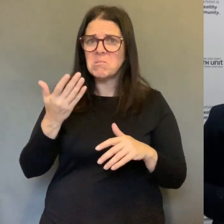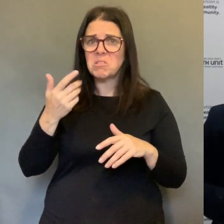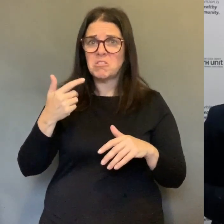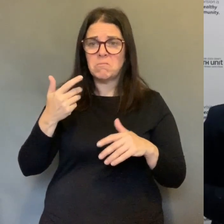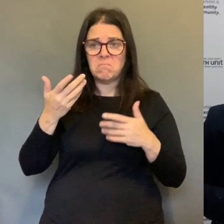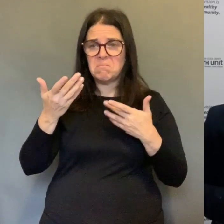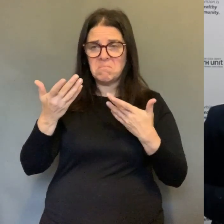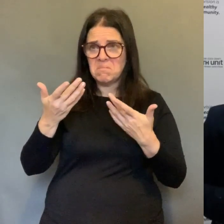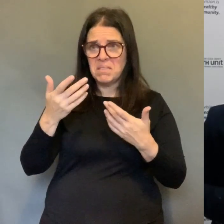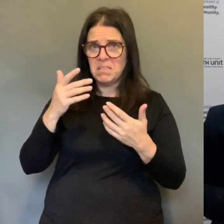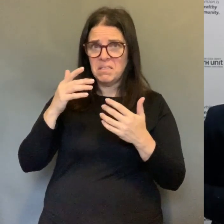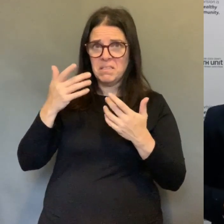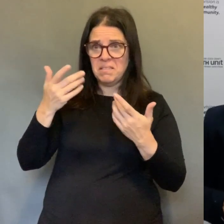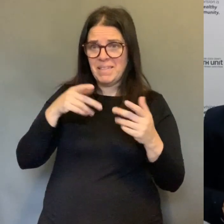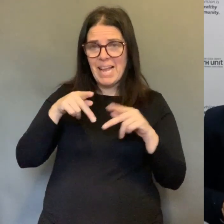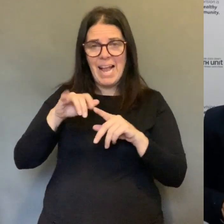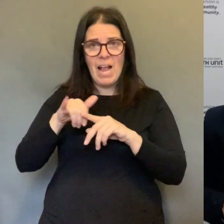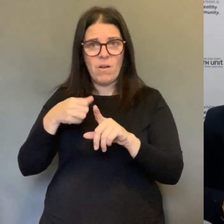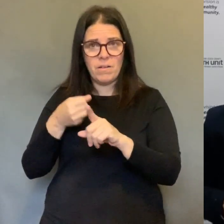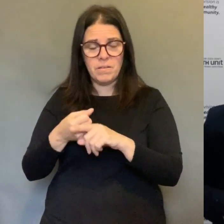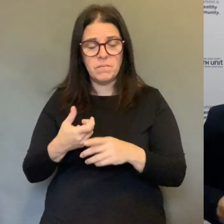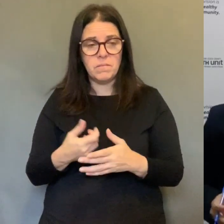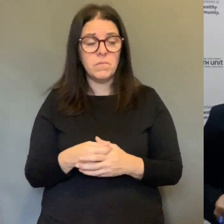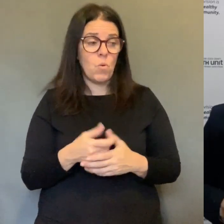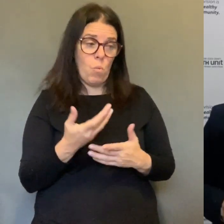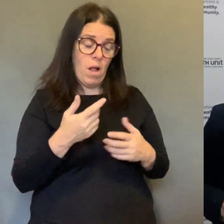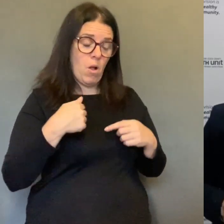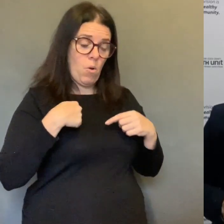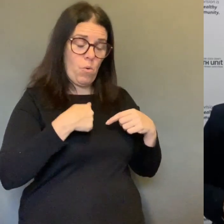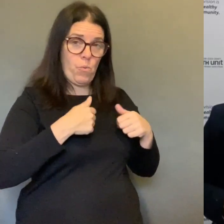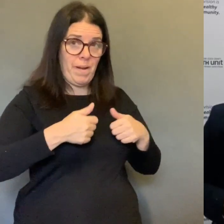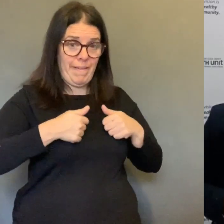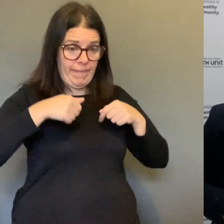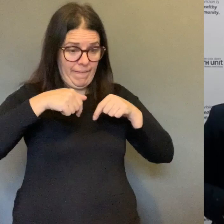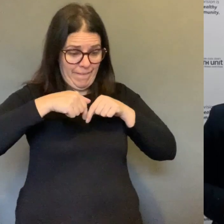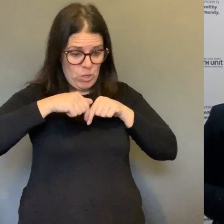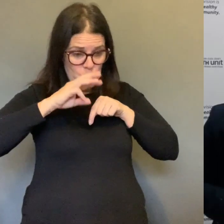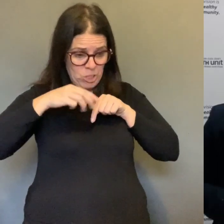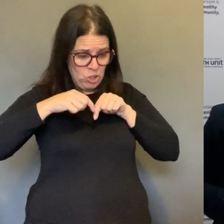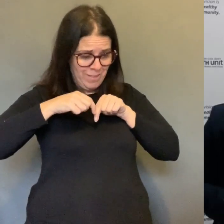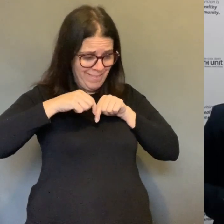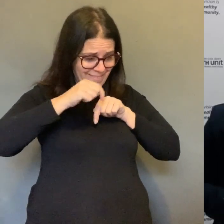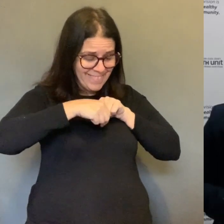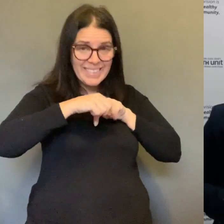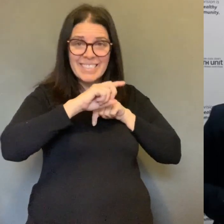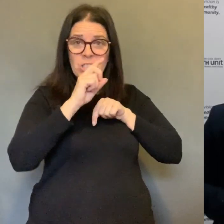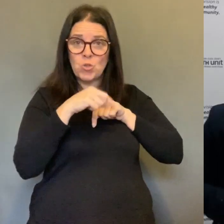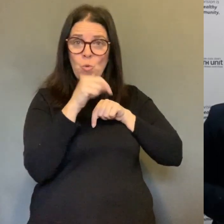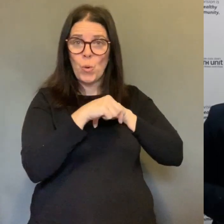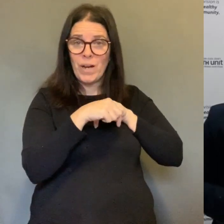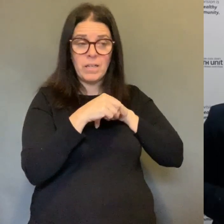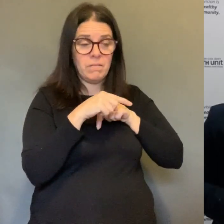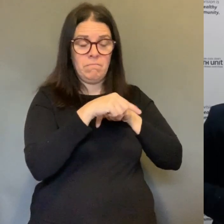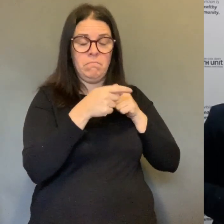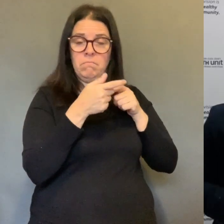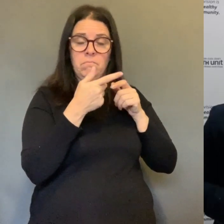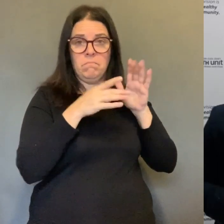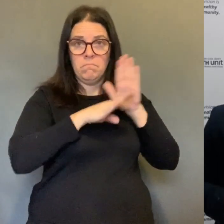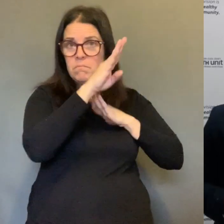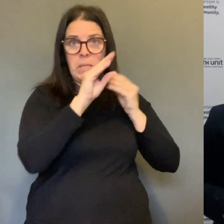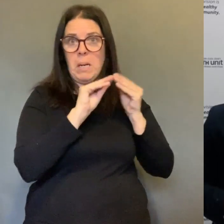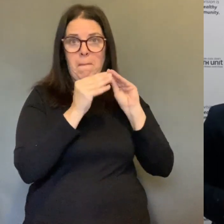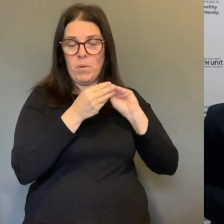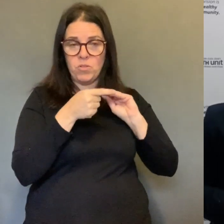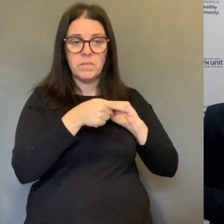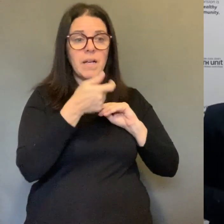we are getting exposed, then it would be much more challenging for us to deal with that too. I'm sure all